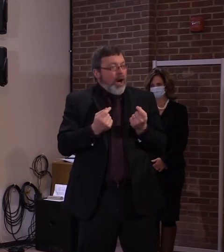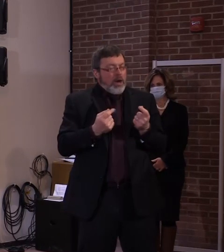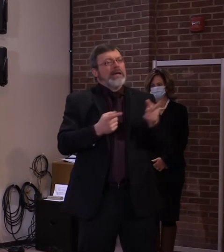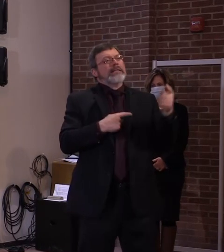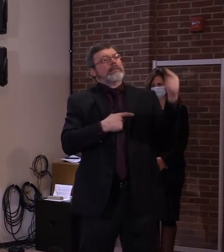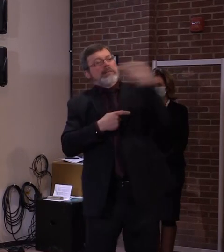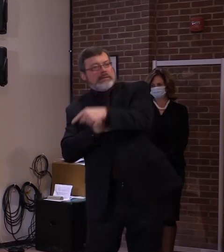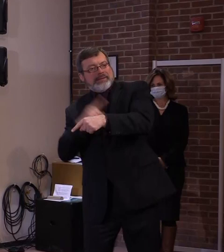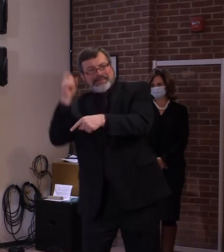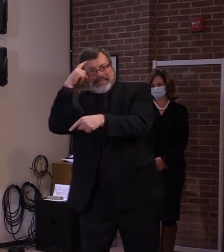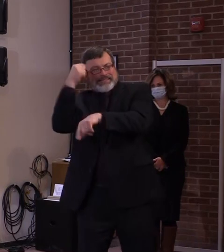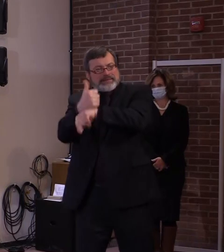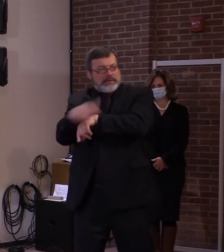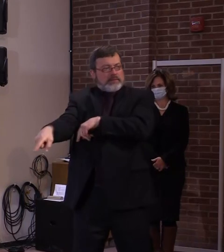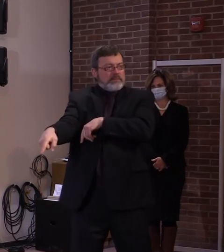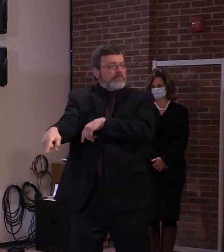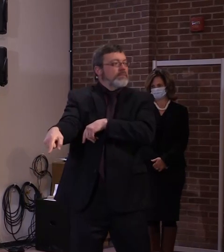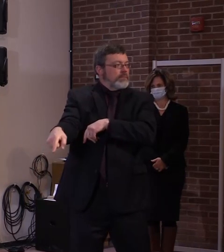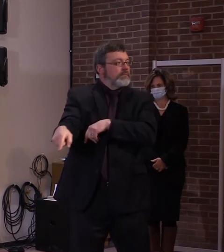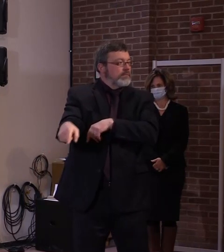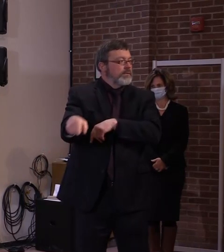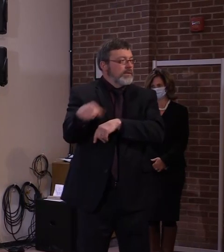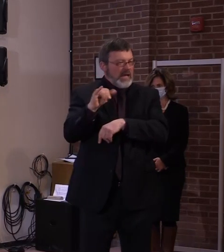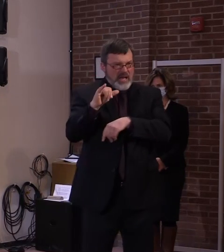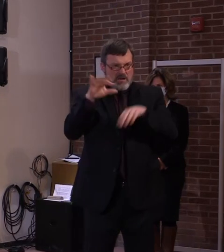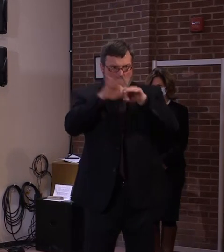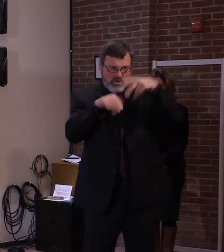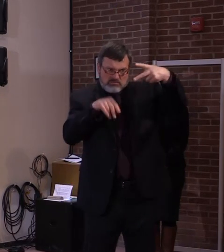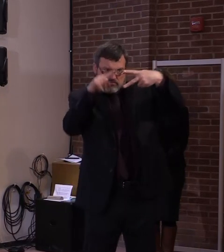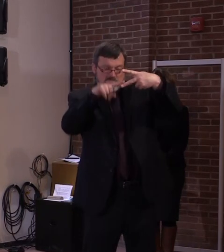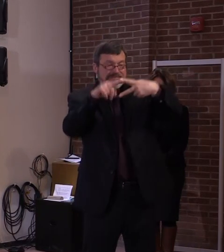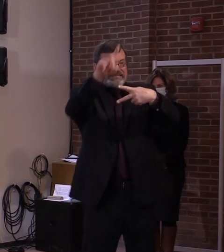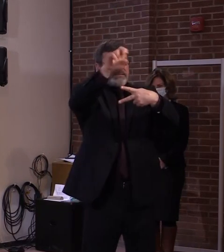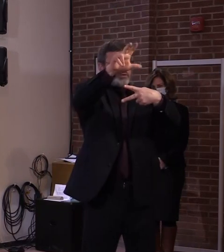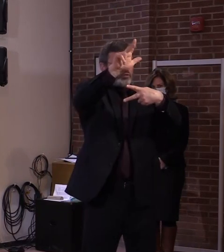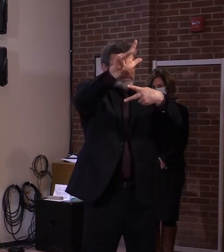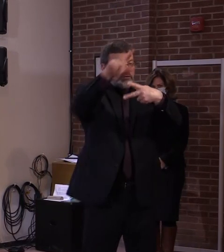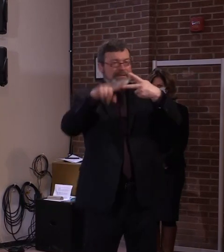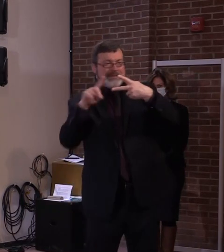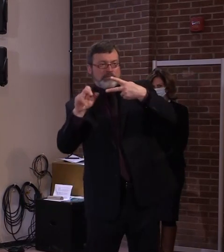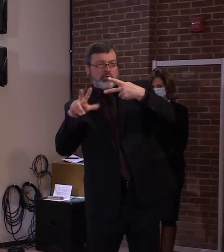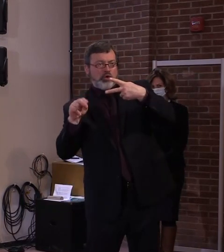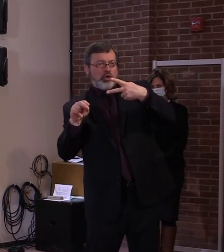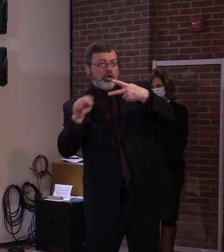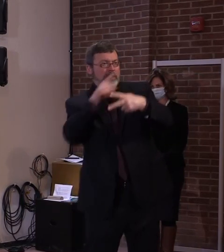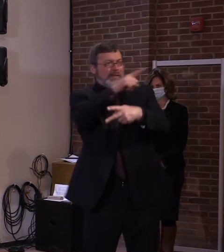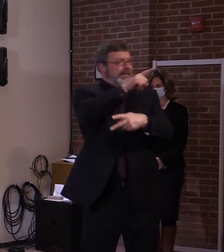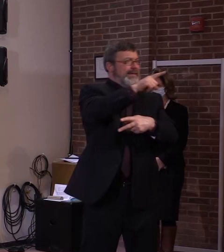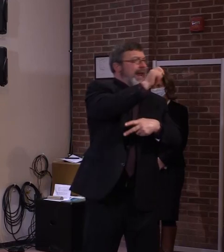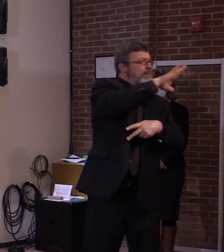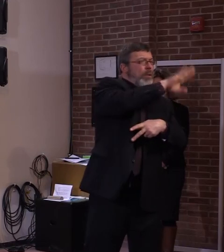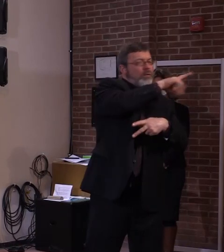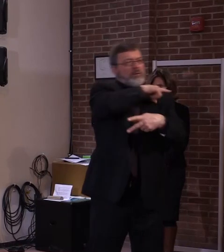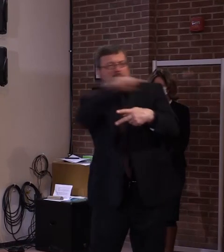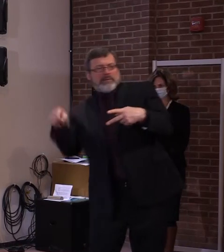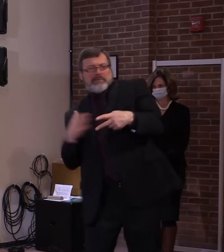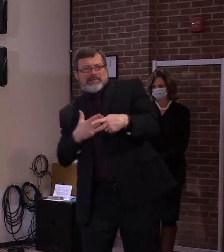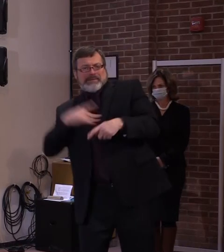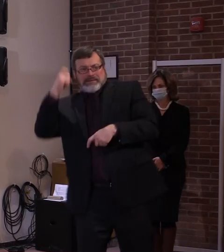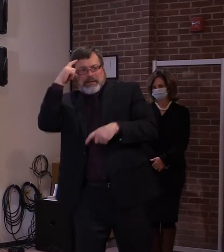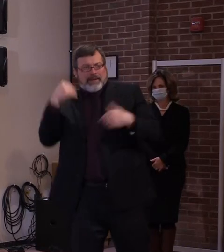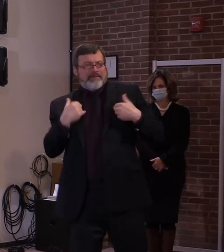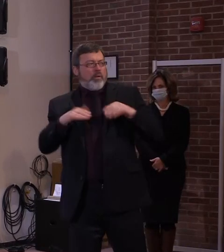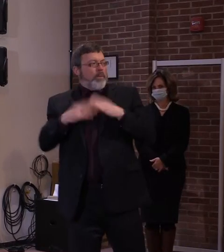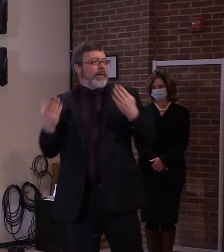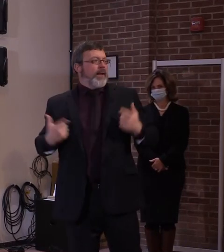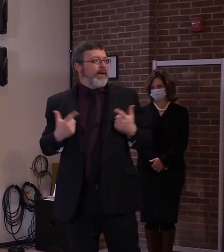23rd or on the 30th. Everything else, you know, will be shut down for Christmas, will be shut down for New Year's, but everything else opens back up